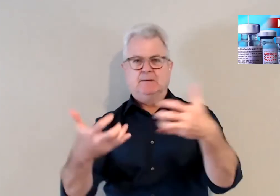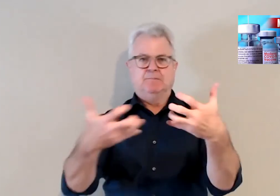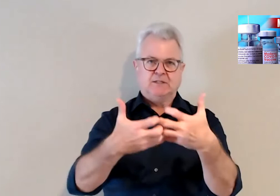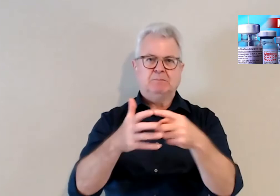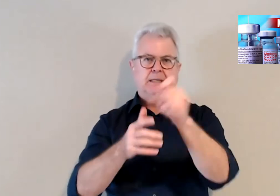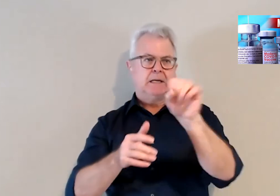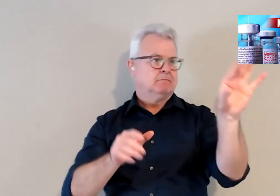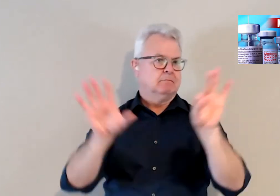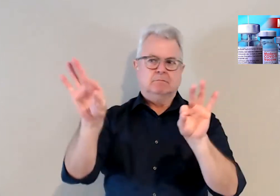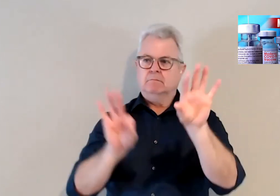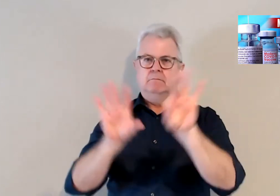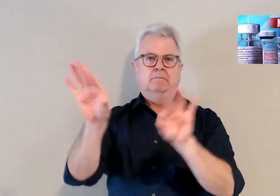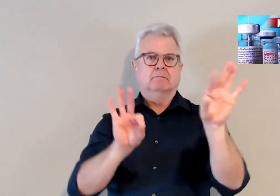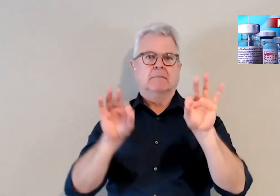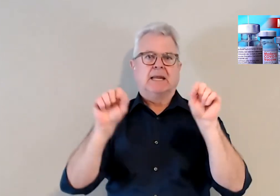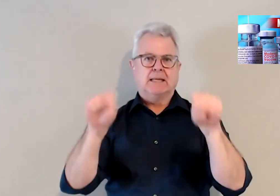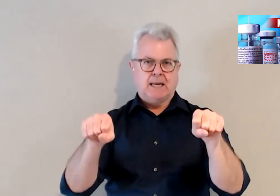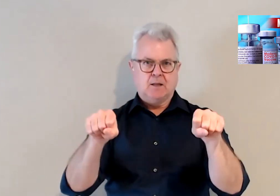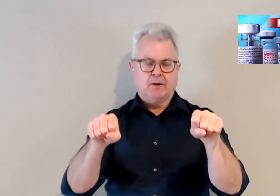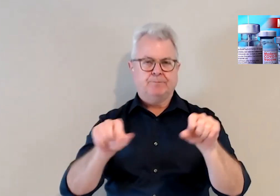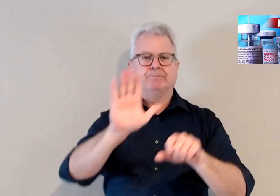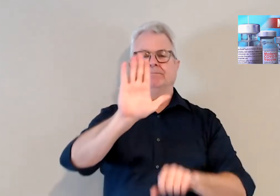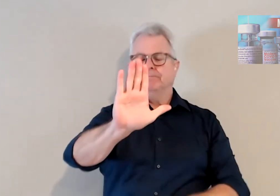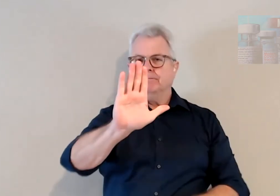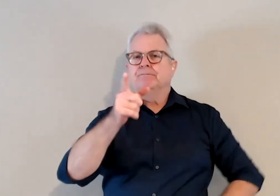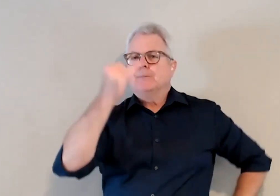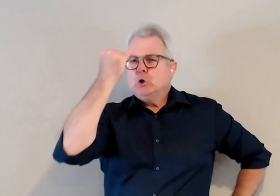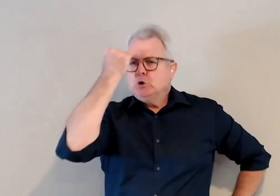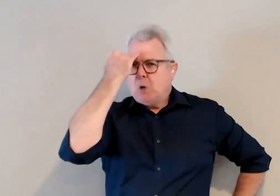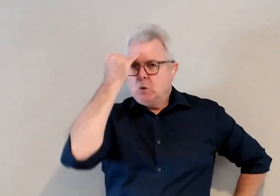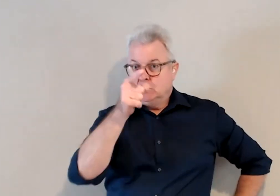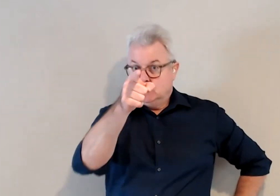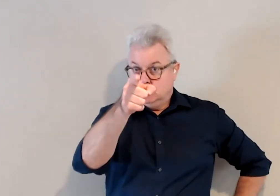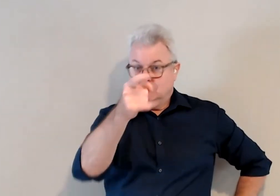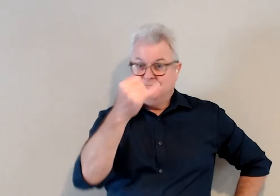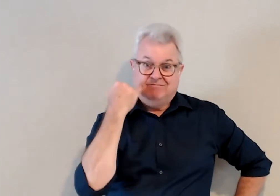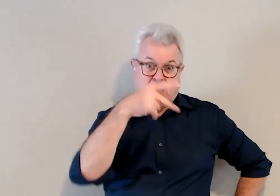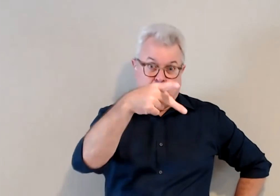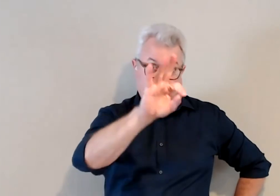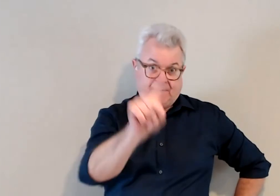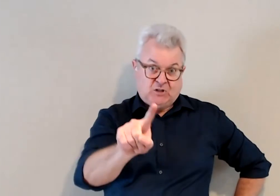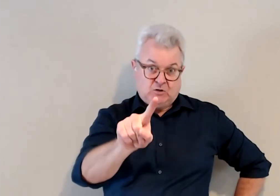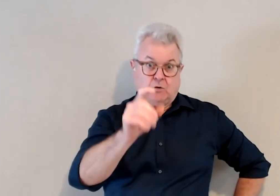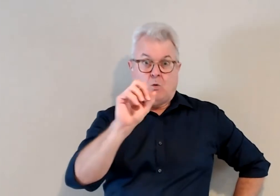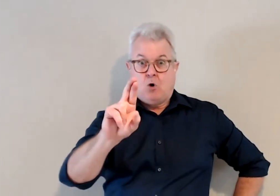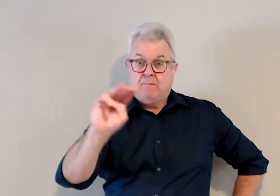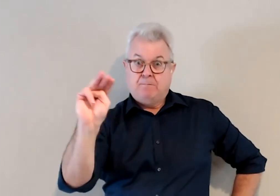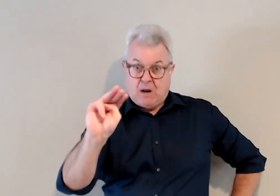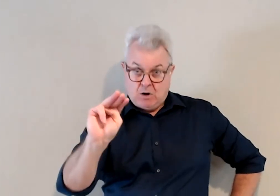system so that you will be ready to be fully protected. Now, suppose, for example, if you